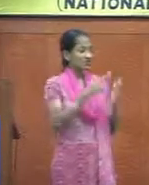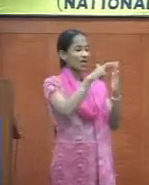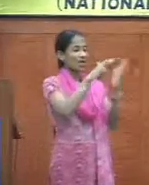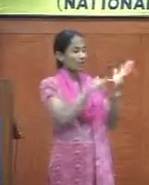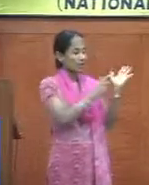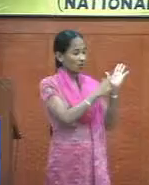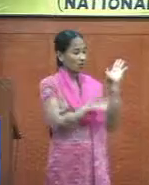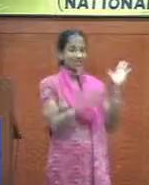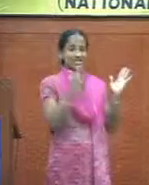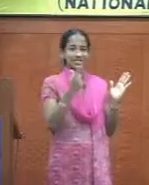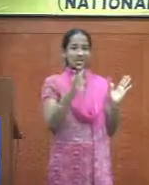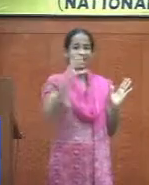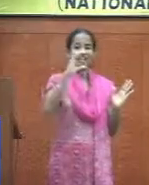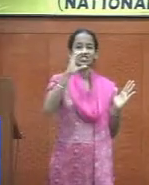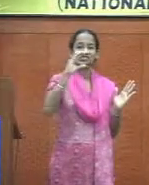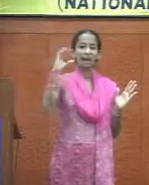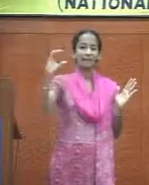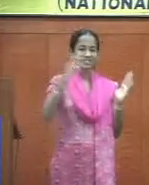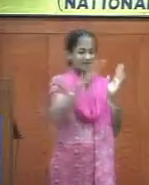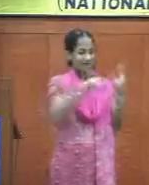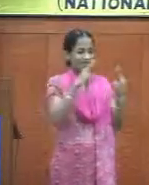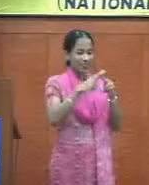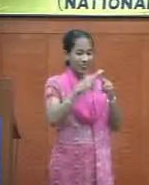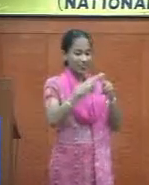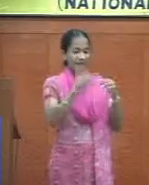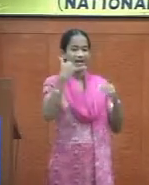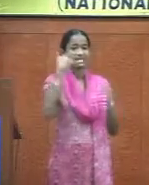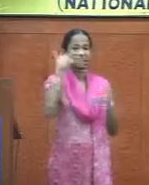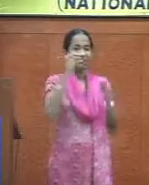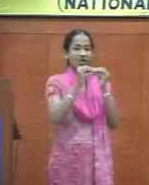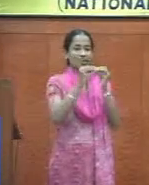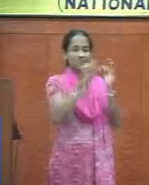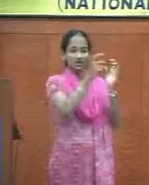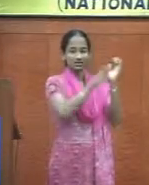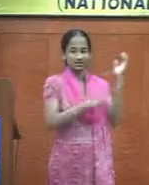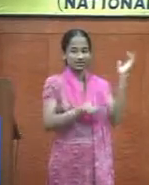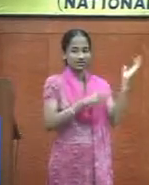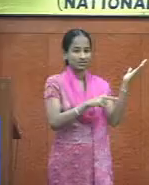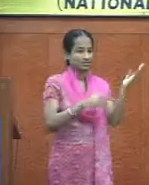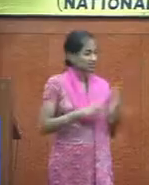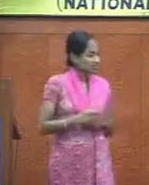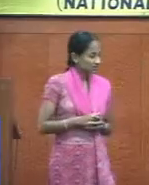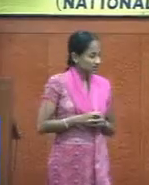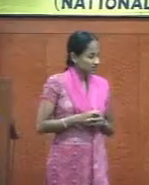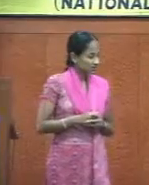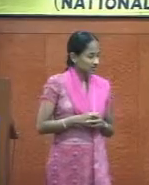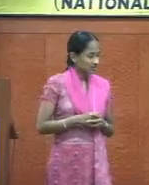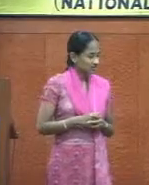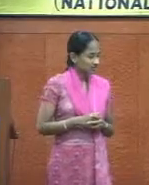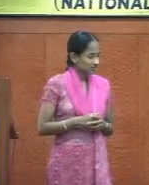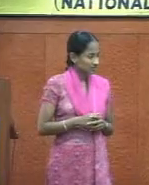a list of commissioners in all states, names, telephone numbers, and also whether the commissioner